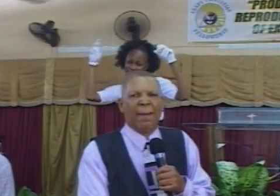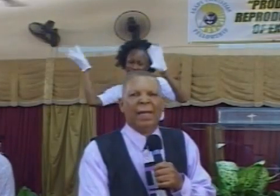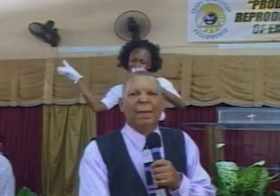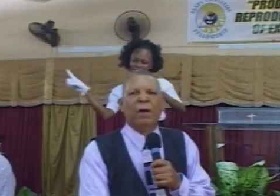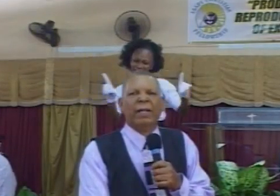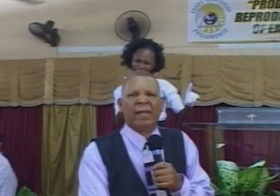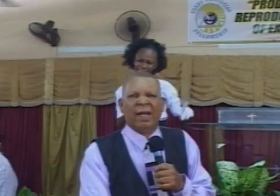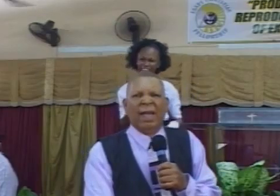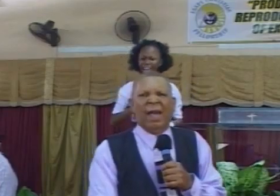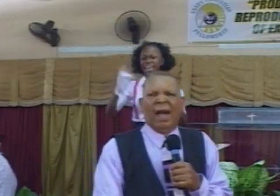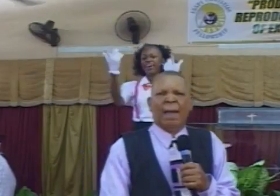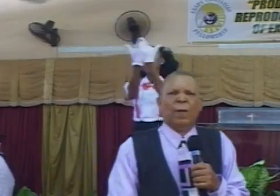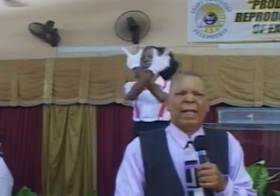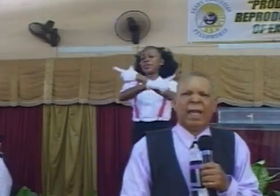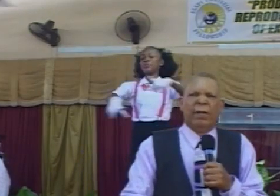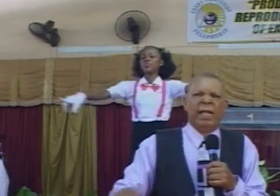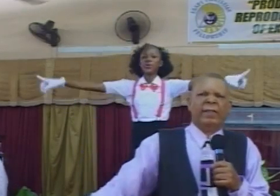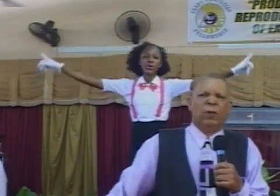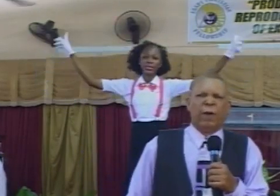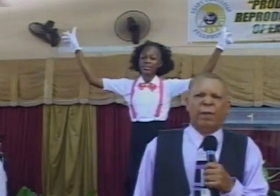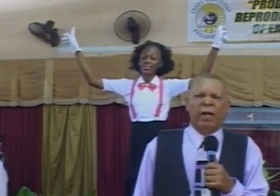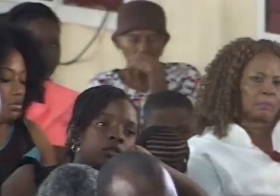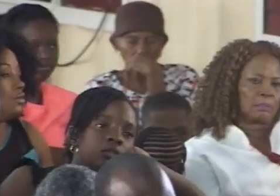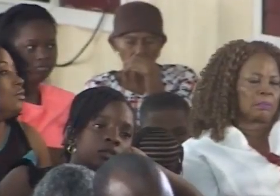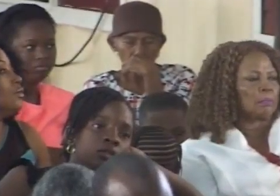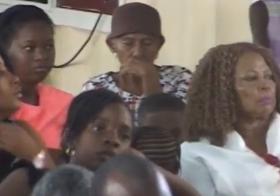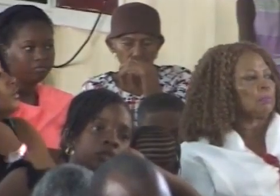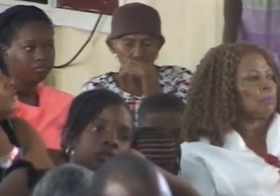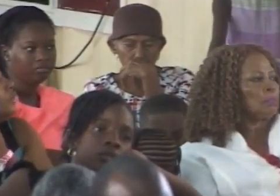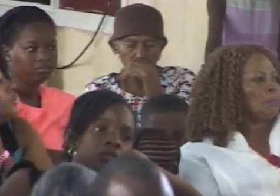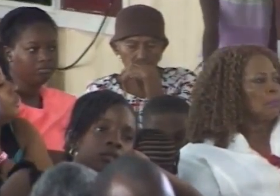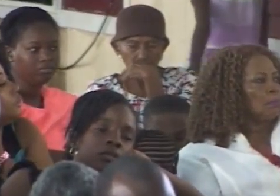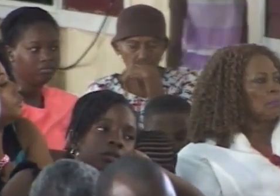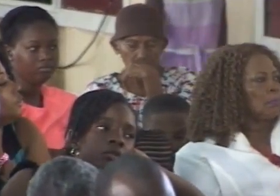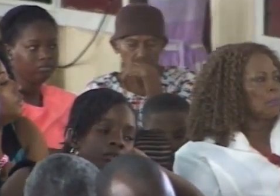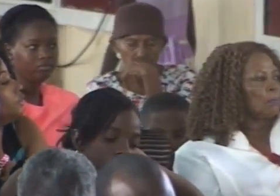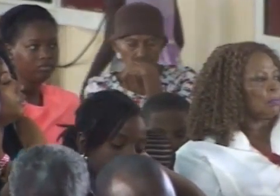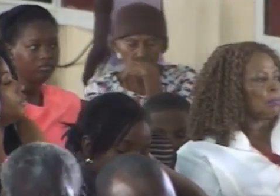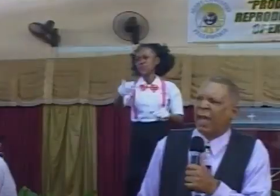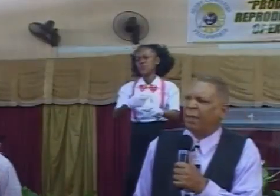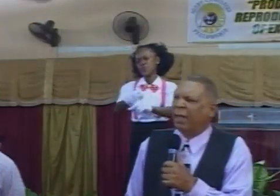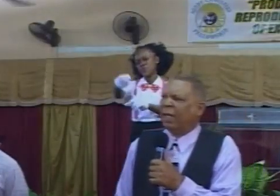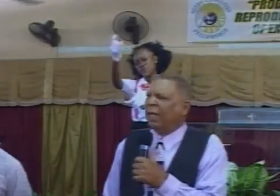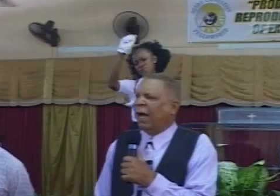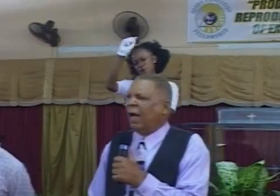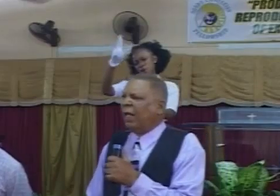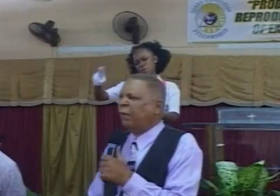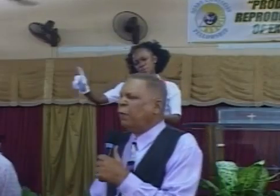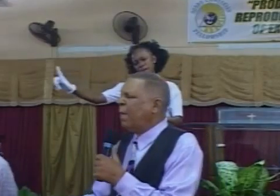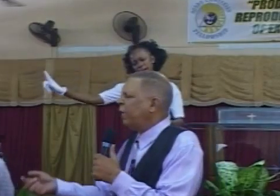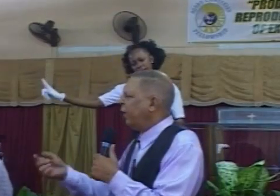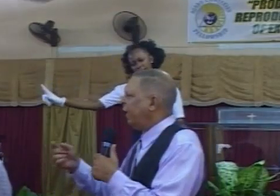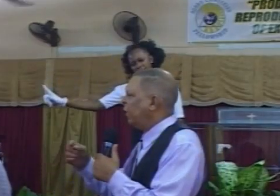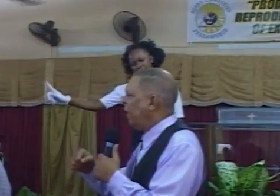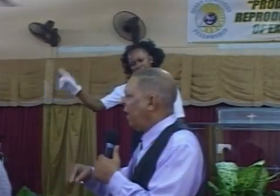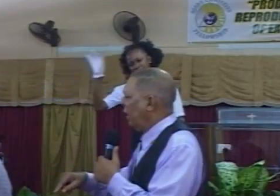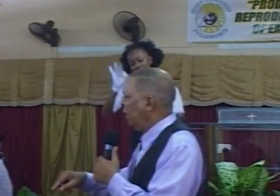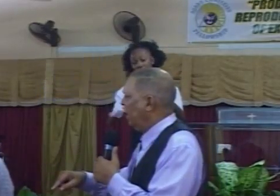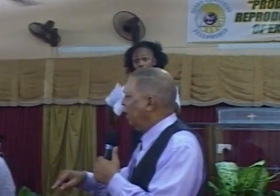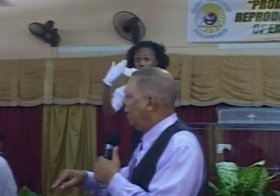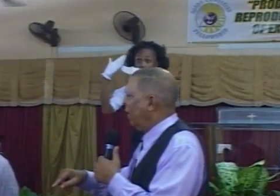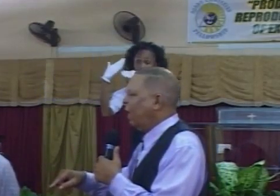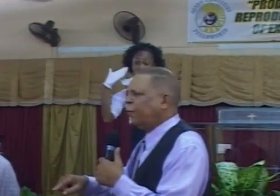I am the liberator. I am the one that can release you from there. No one else can. But this time, if you manage to get into